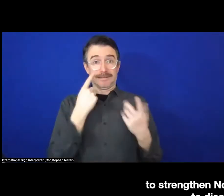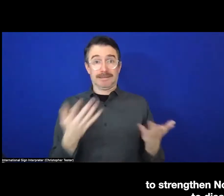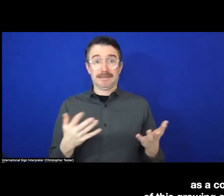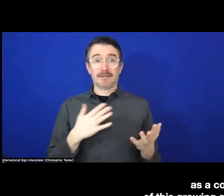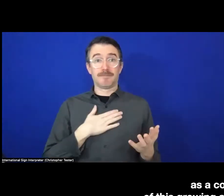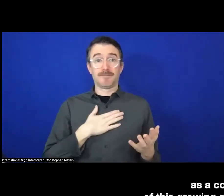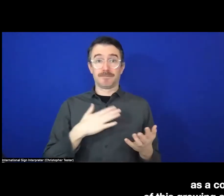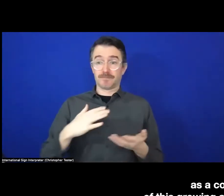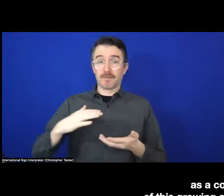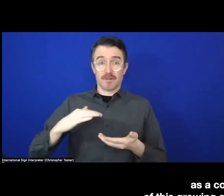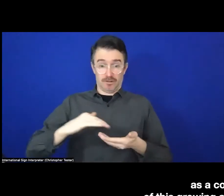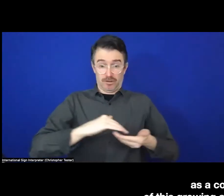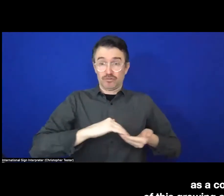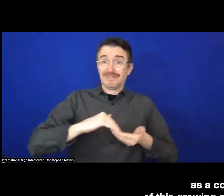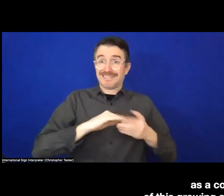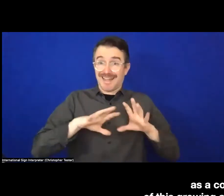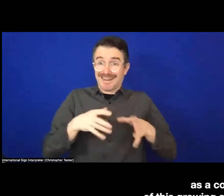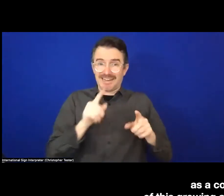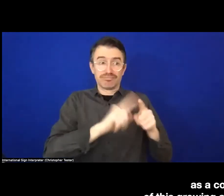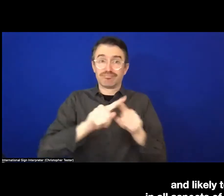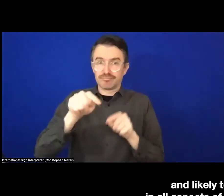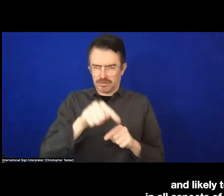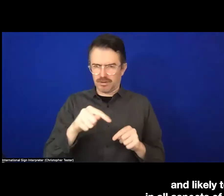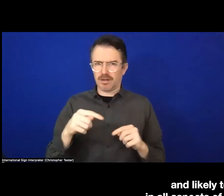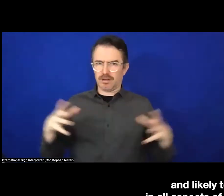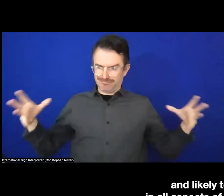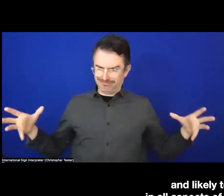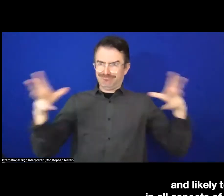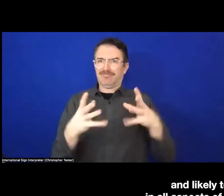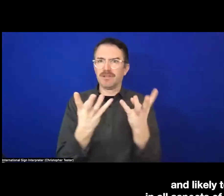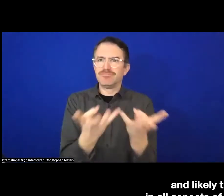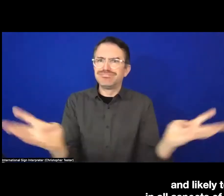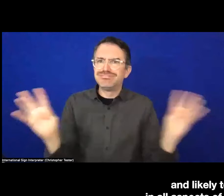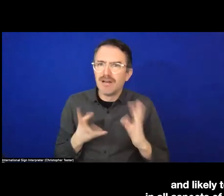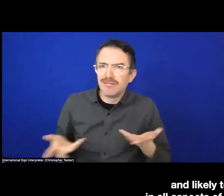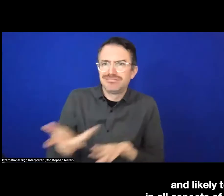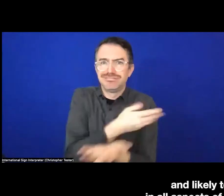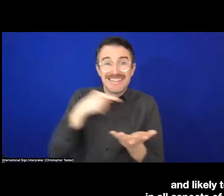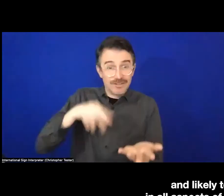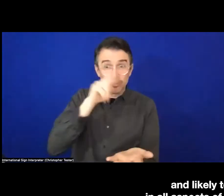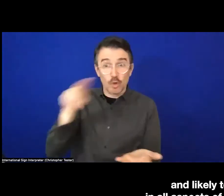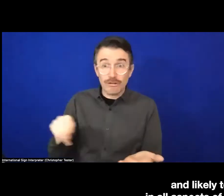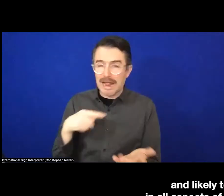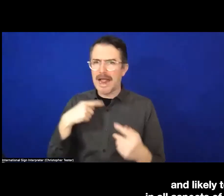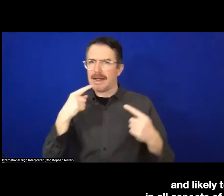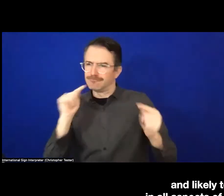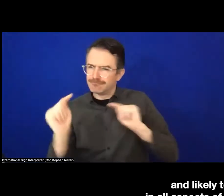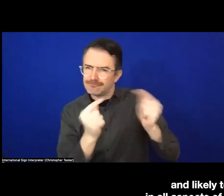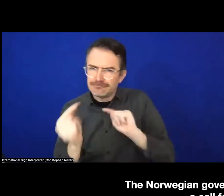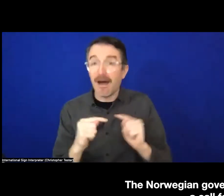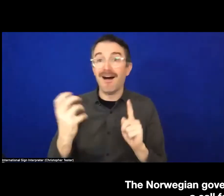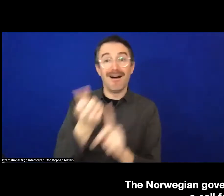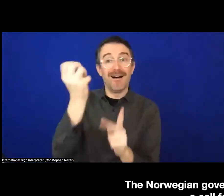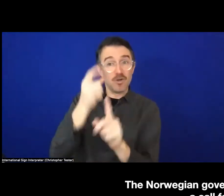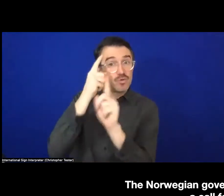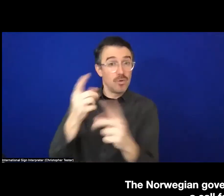rights. As a consequence of this growing awareness of persons likely to be left behind in all aspects of realizing